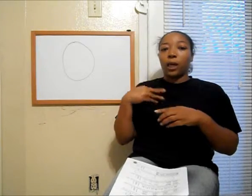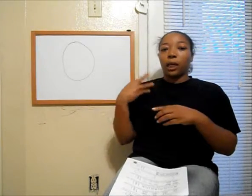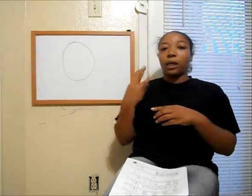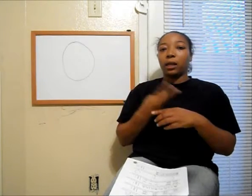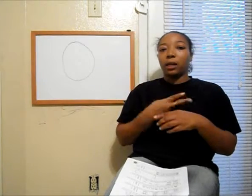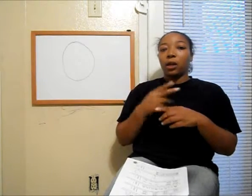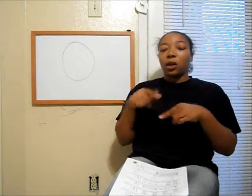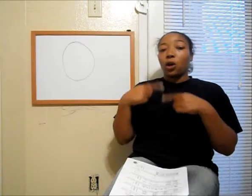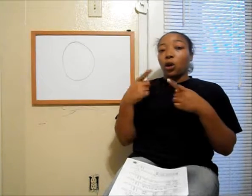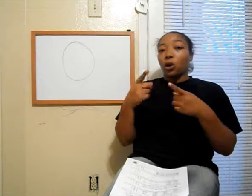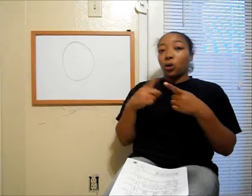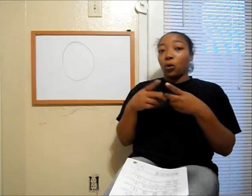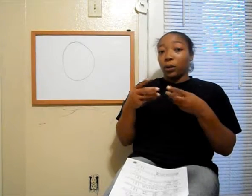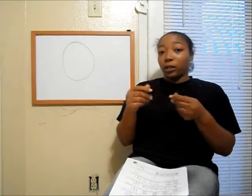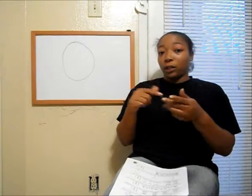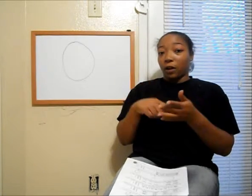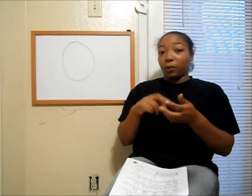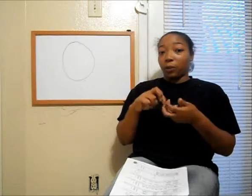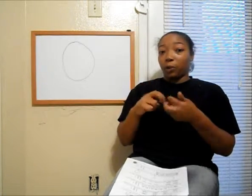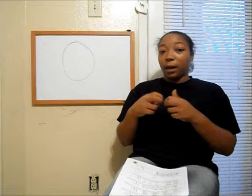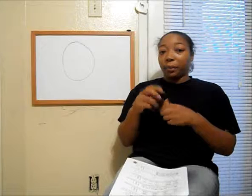we going to solve this problem?